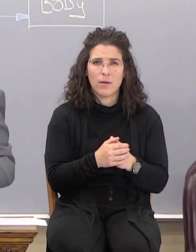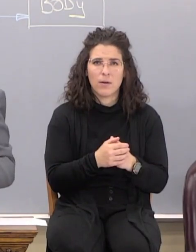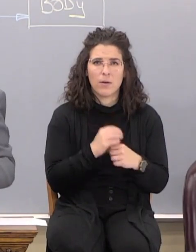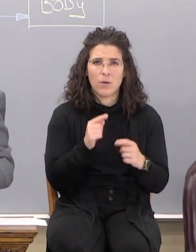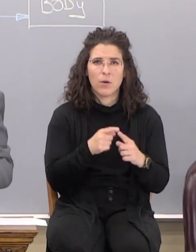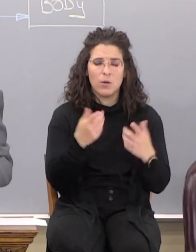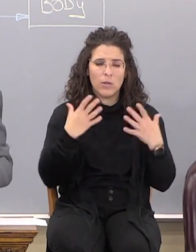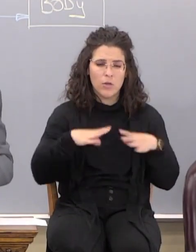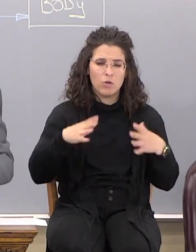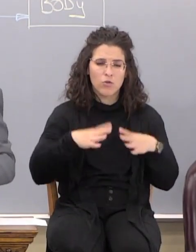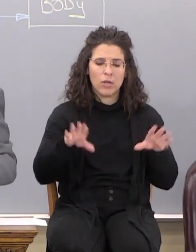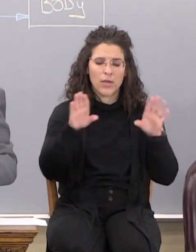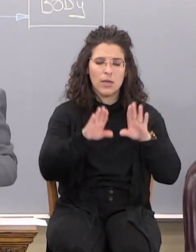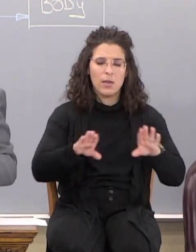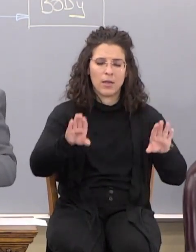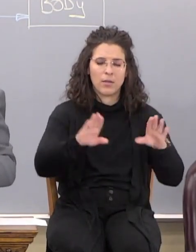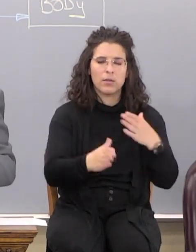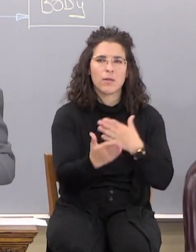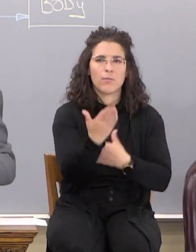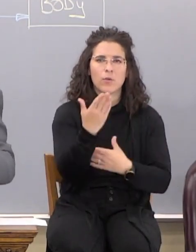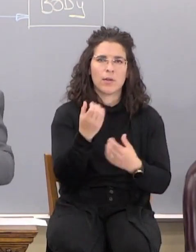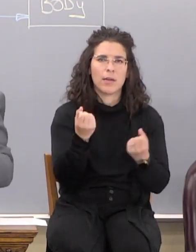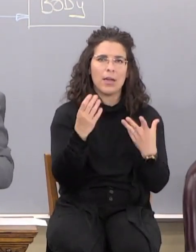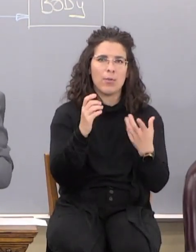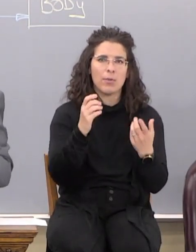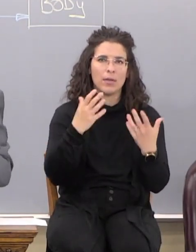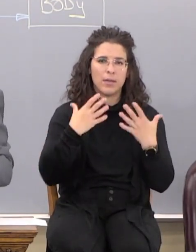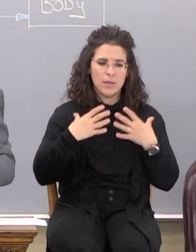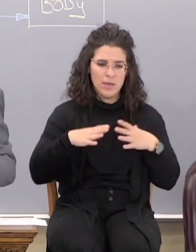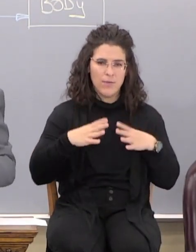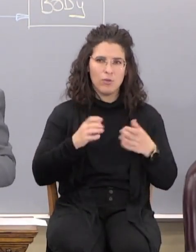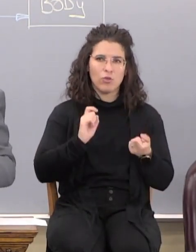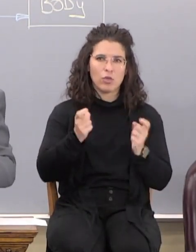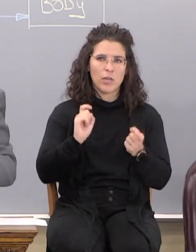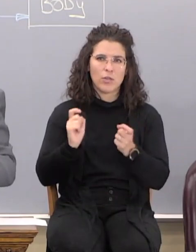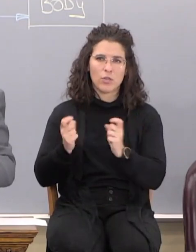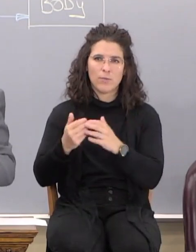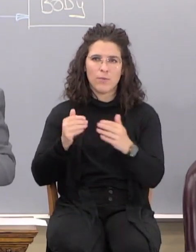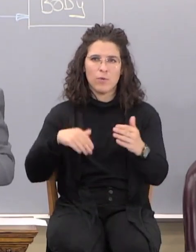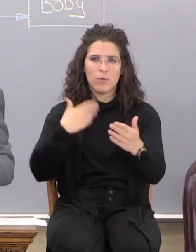when you get dressed on Sunday morning to come to church, how many outfits do you put on before you come?